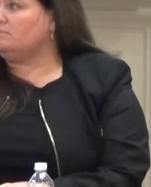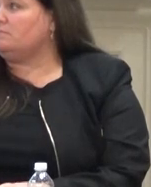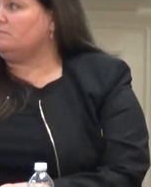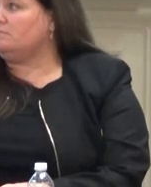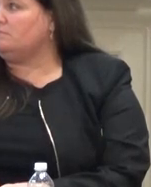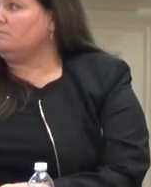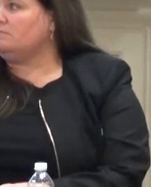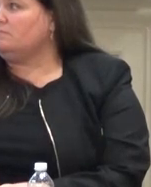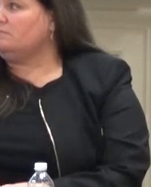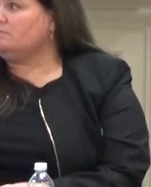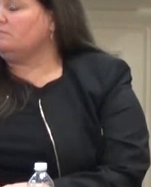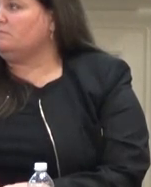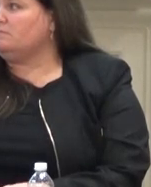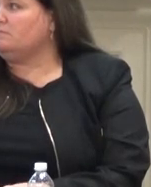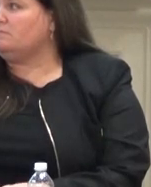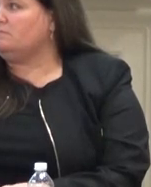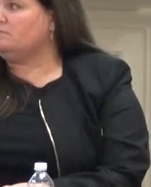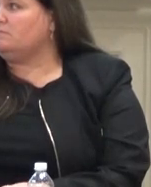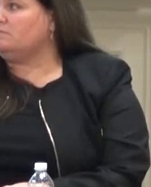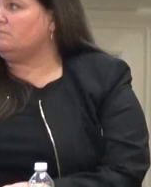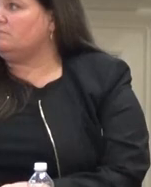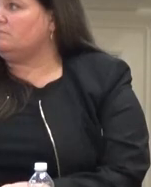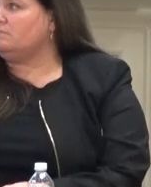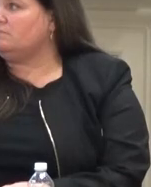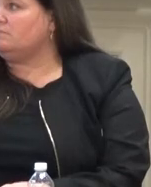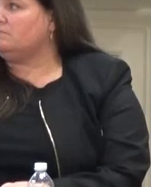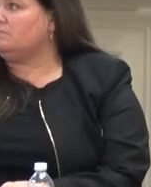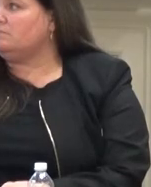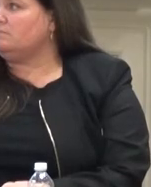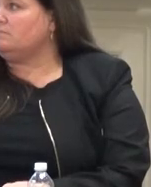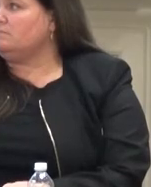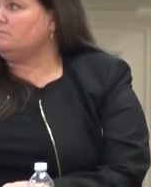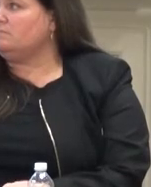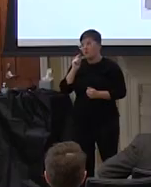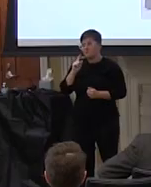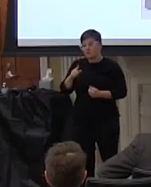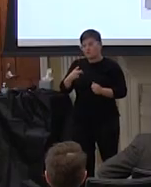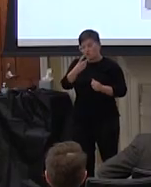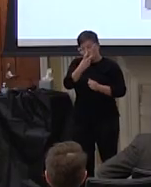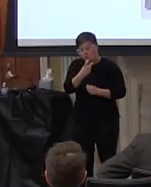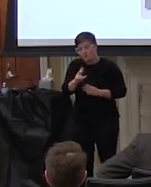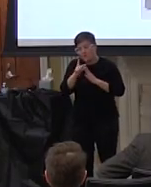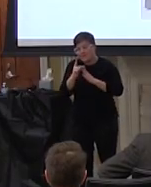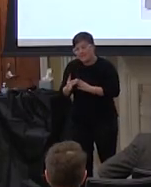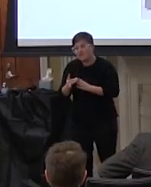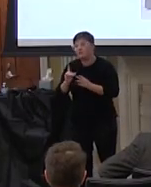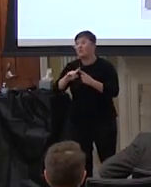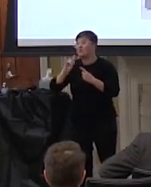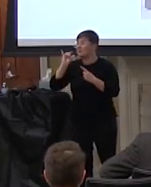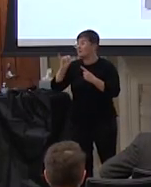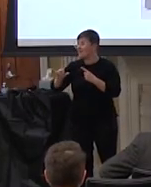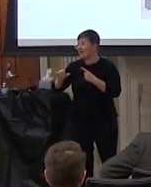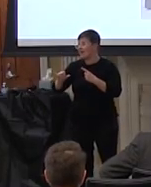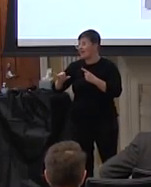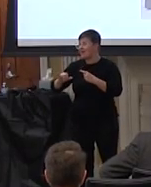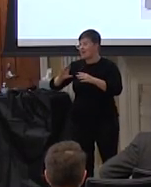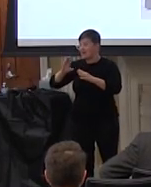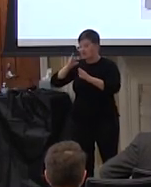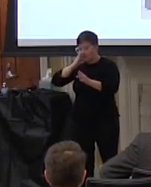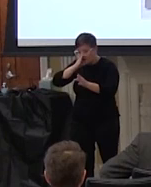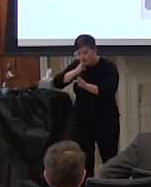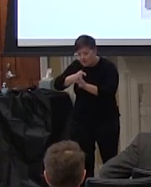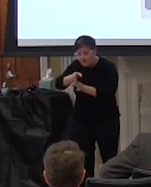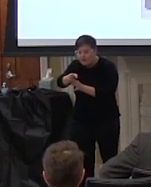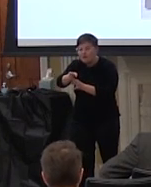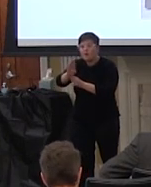feelings of you know in your background in mexico and then you you moved into that disciplinary